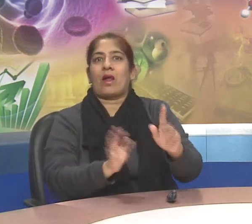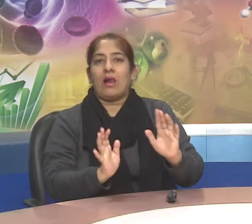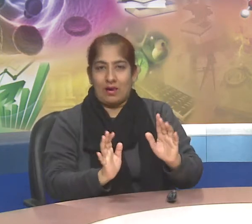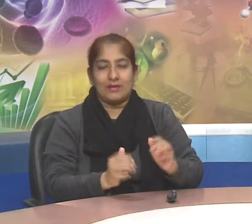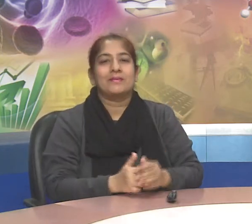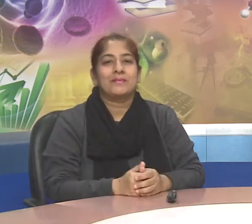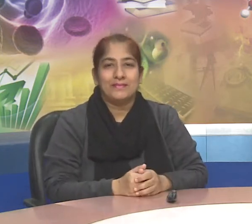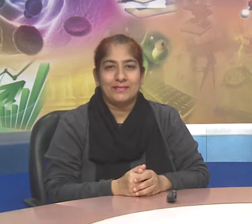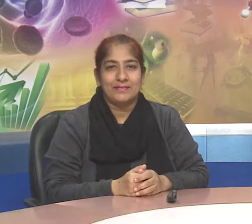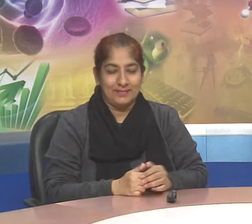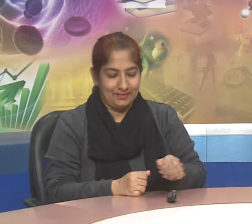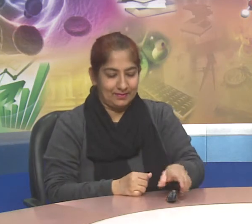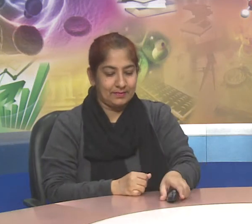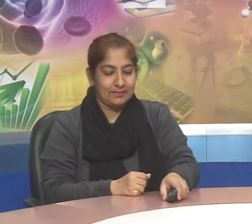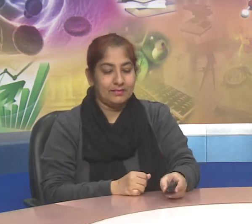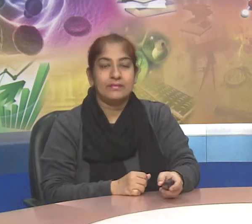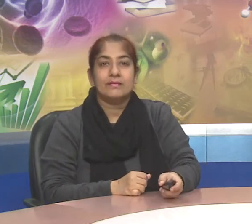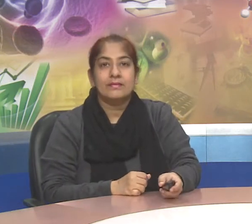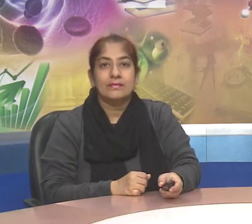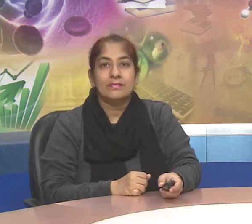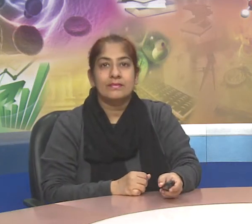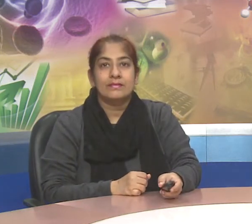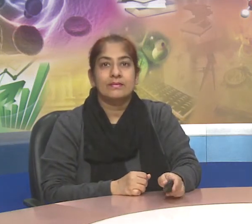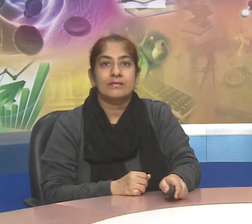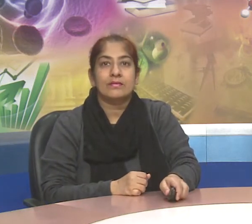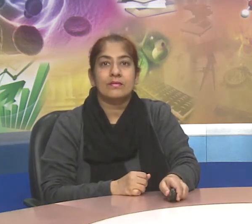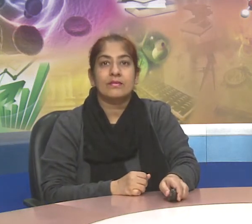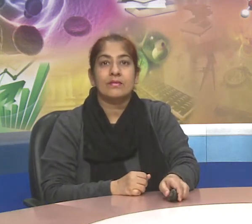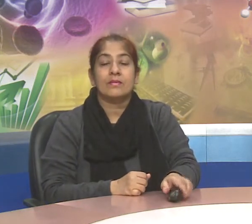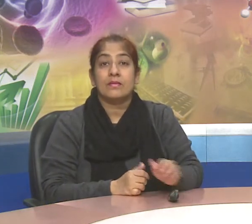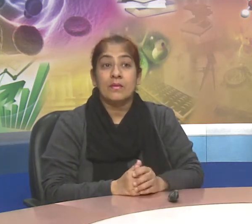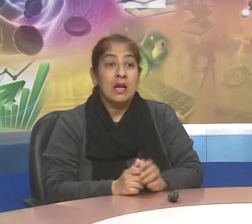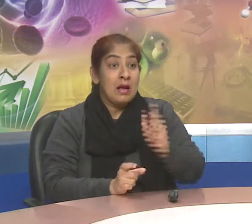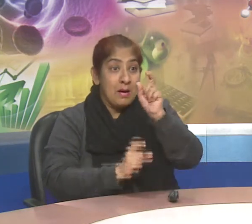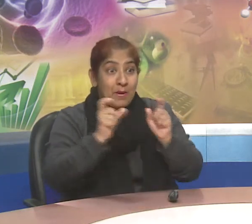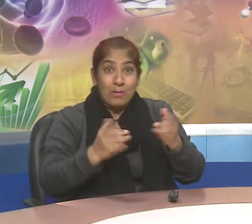doctor, etc. It means profession.